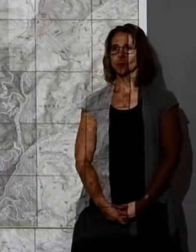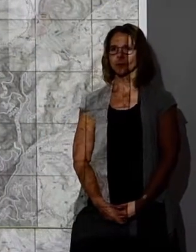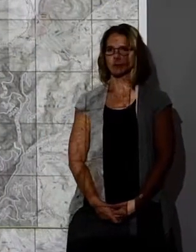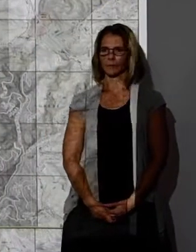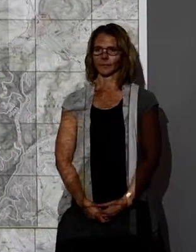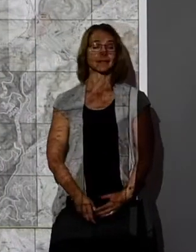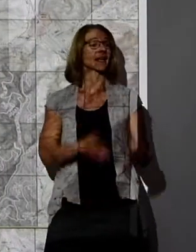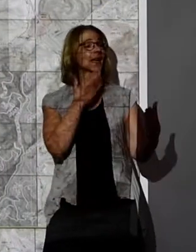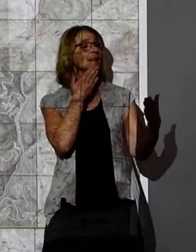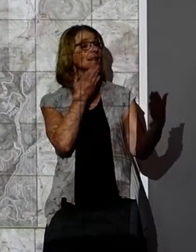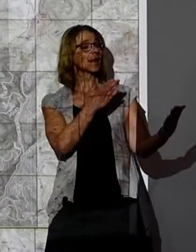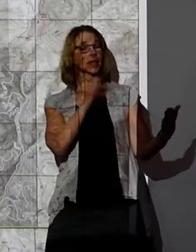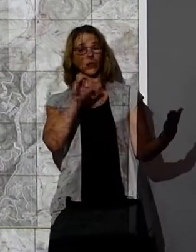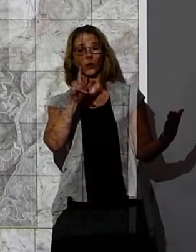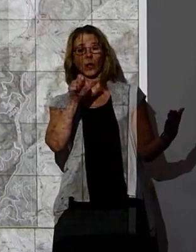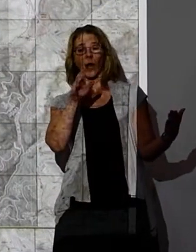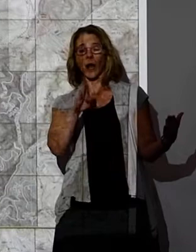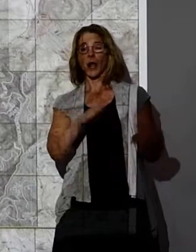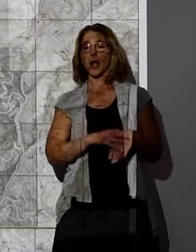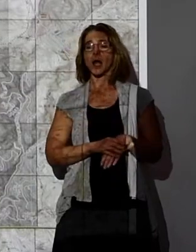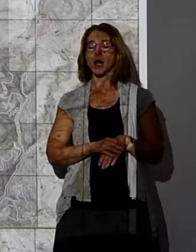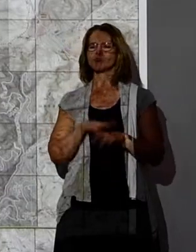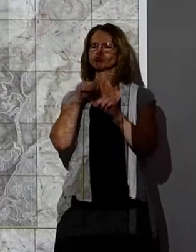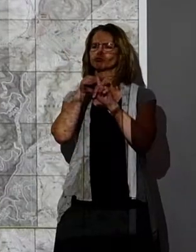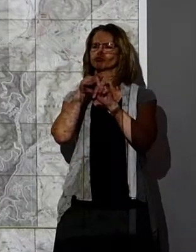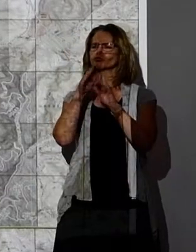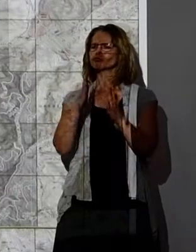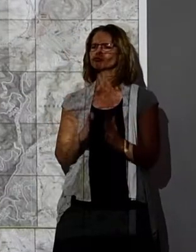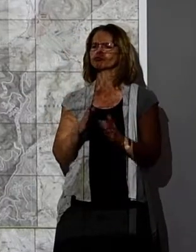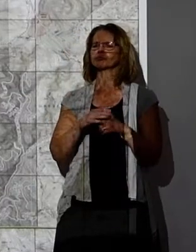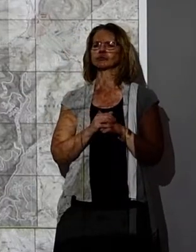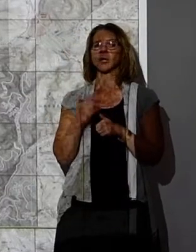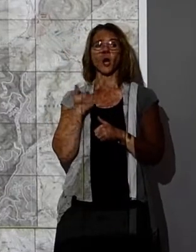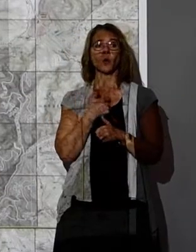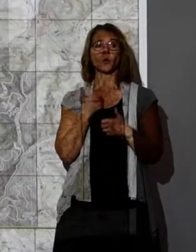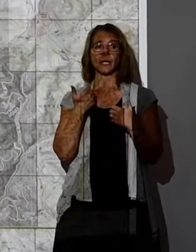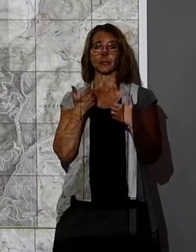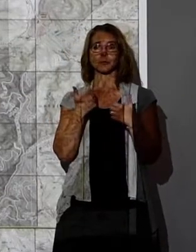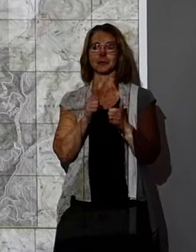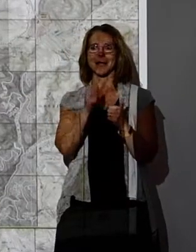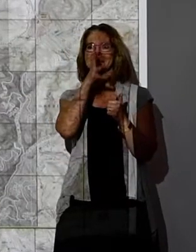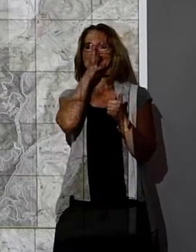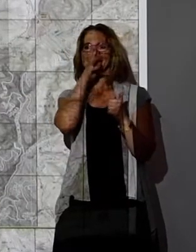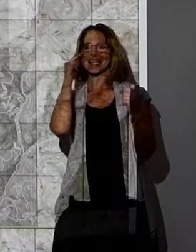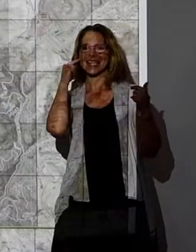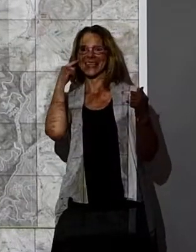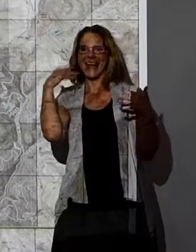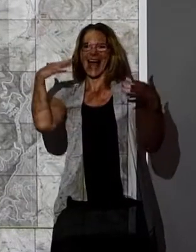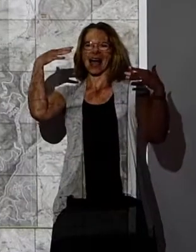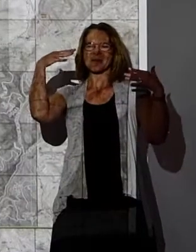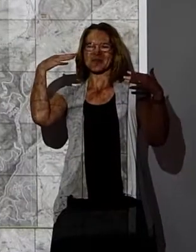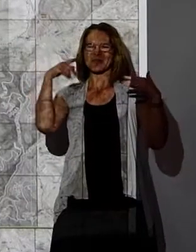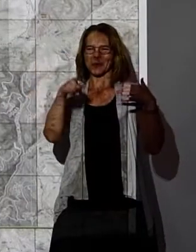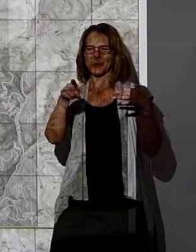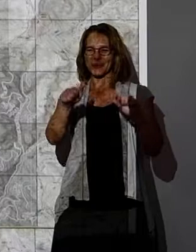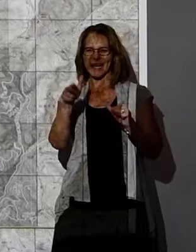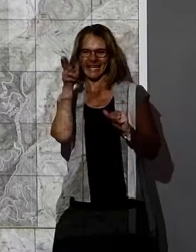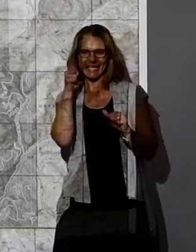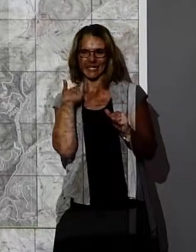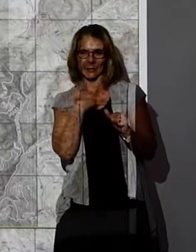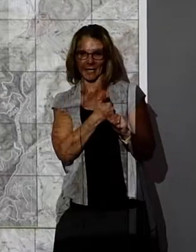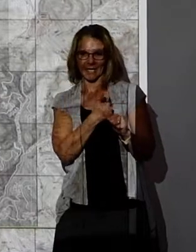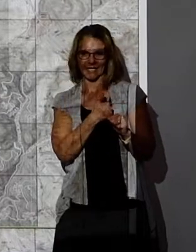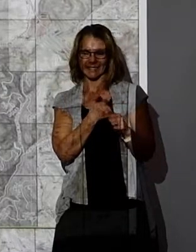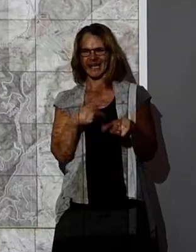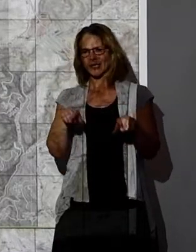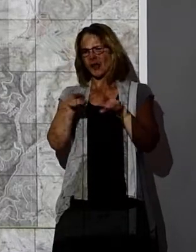Thank you, Caleb. Again, as a reminder, we'll do our best to kind of speak loud and clear, and so everyone can hear us online, and also do our